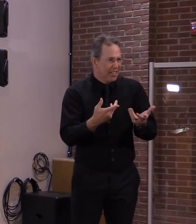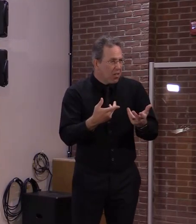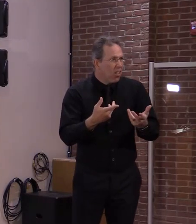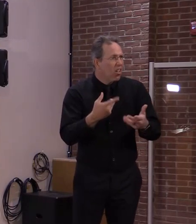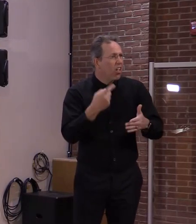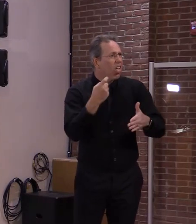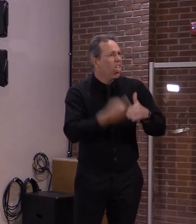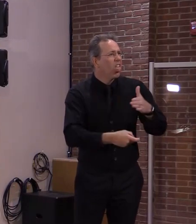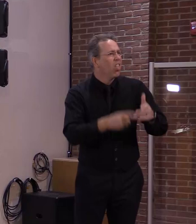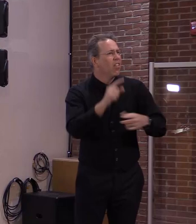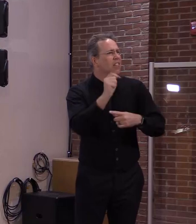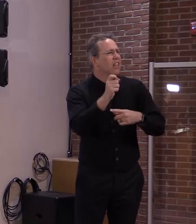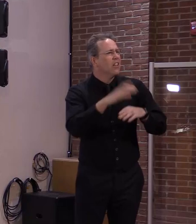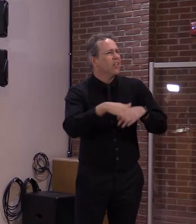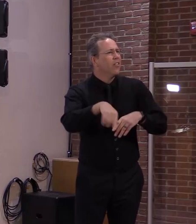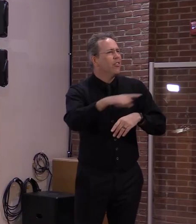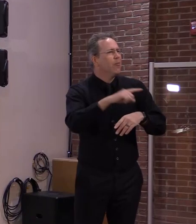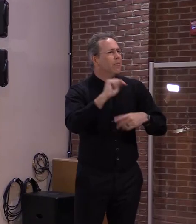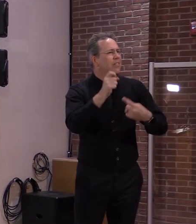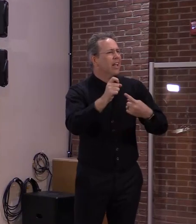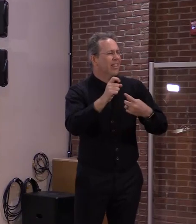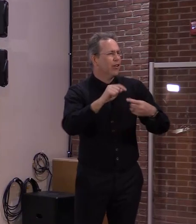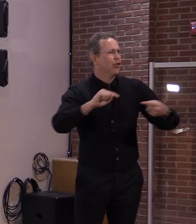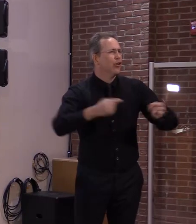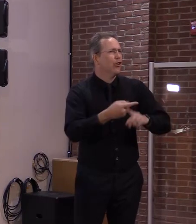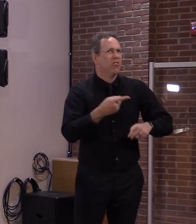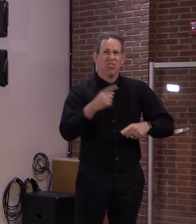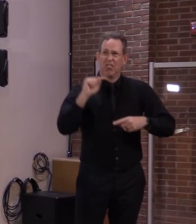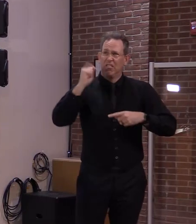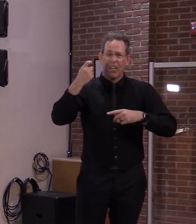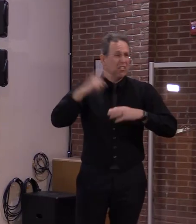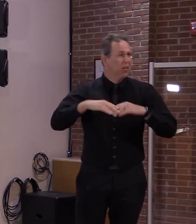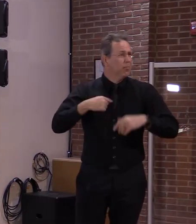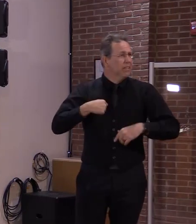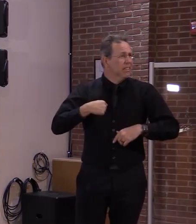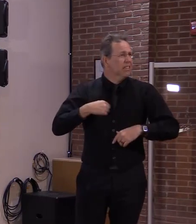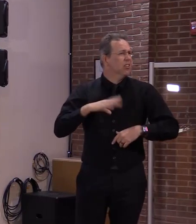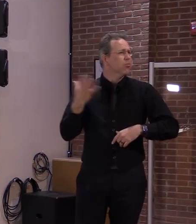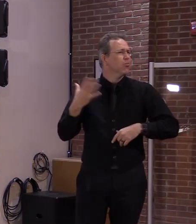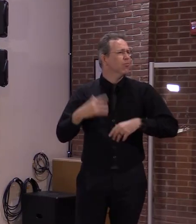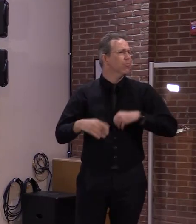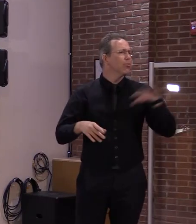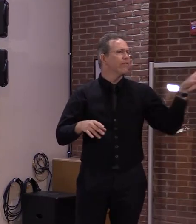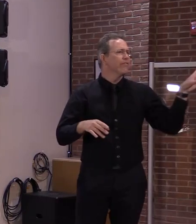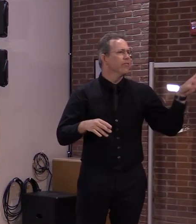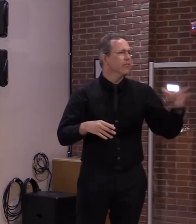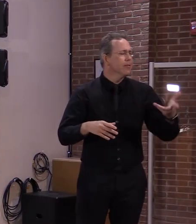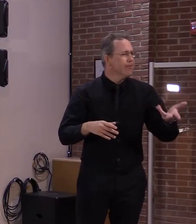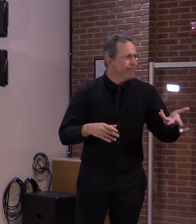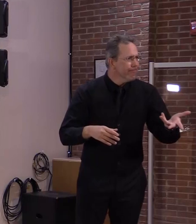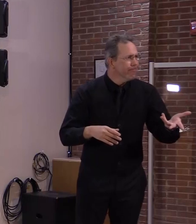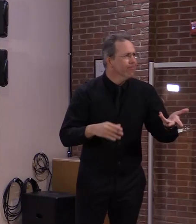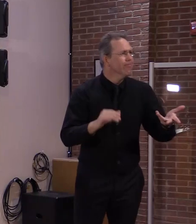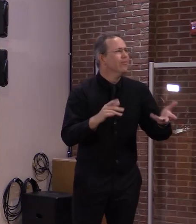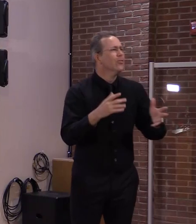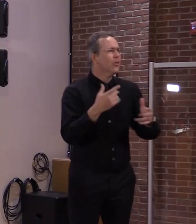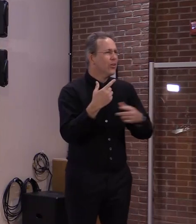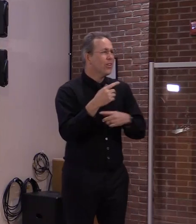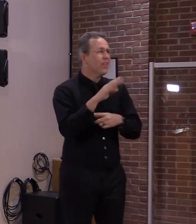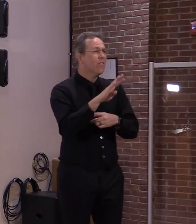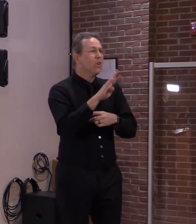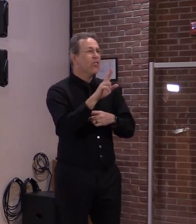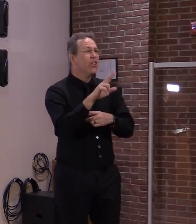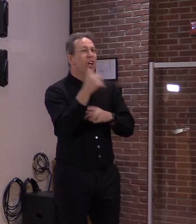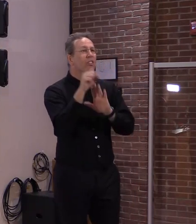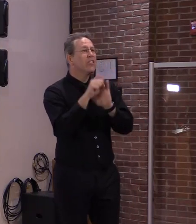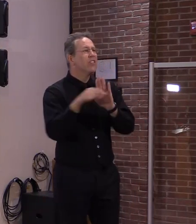have 43 other options. So again, I am asking the legislature to reconsider. I